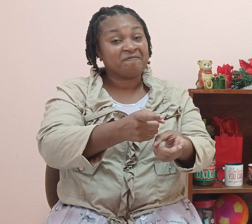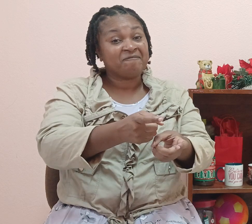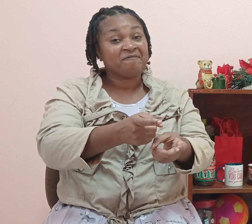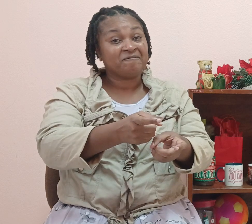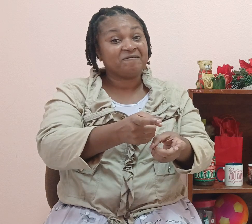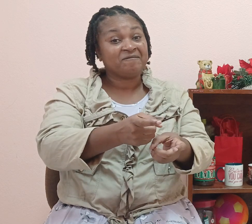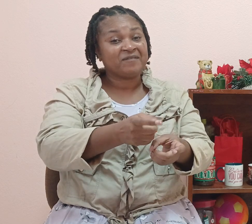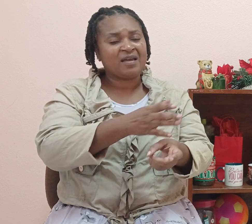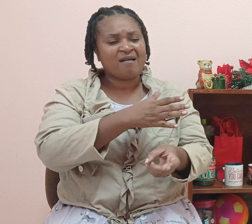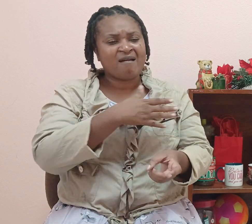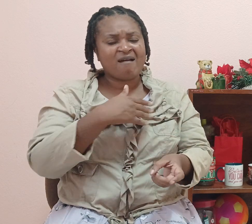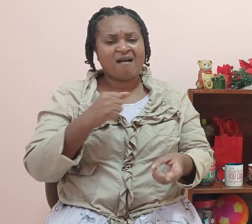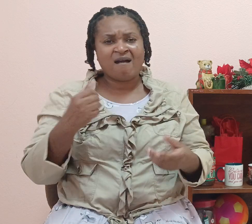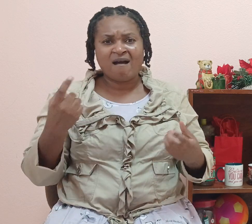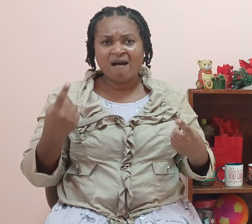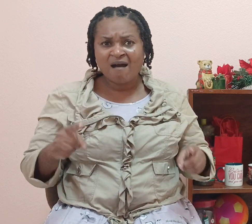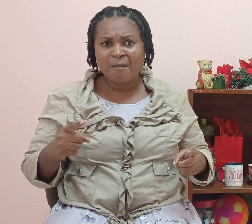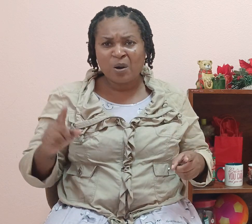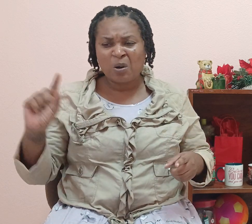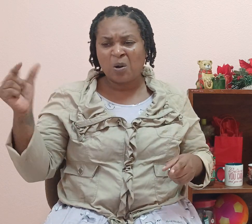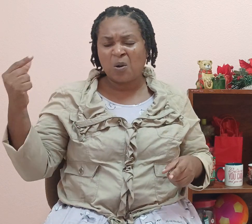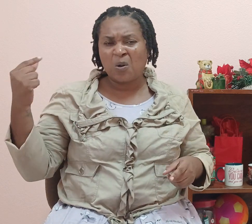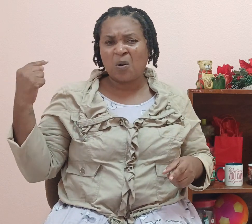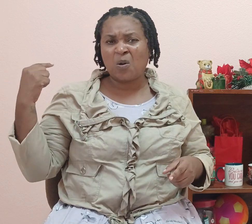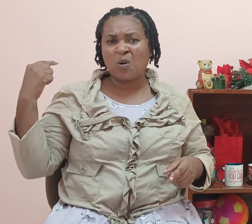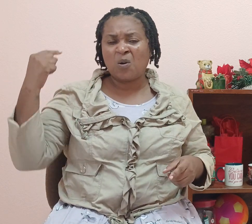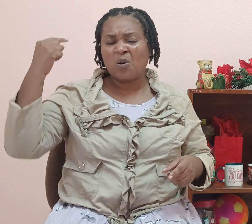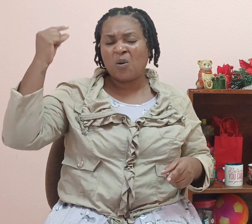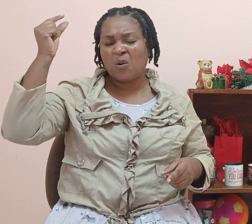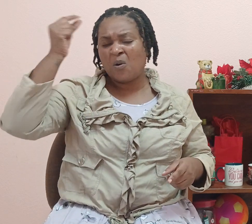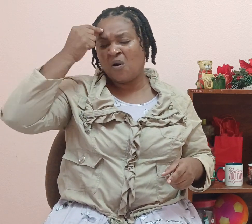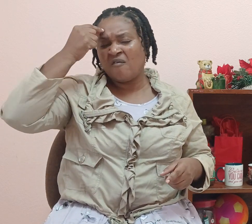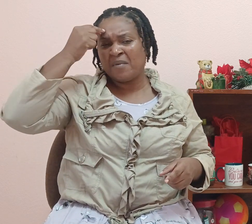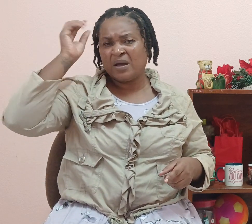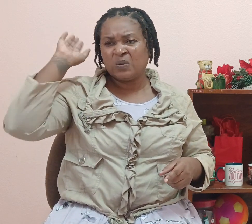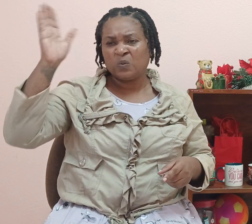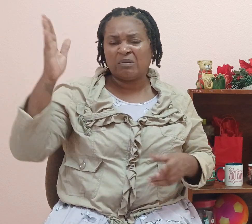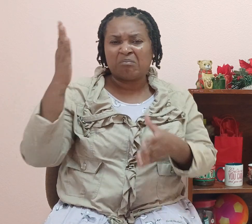and the government will be on his shoulders.